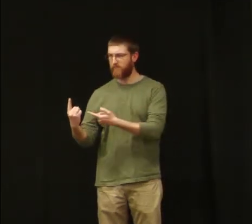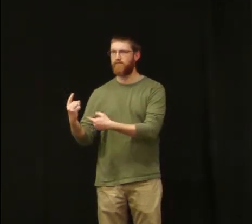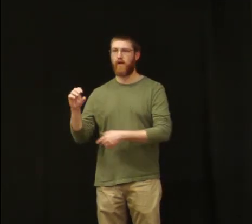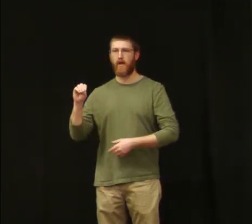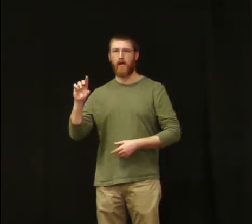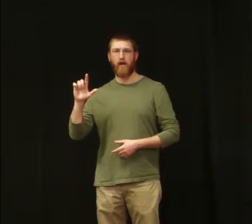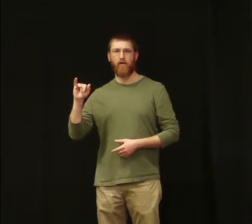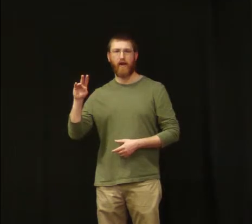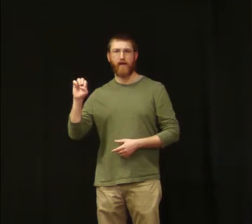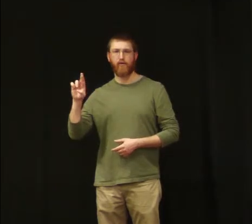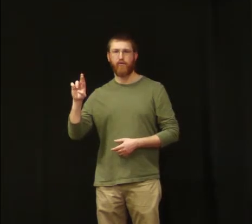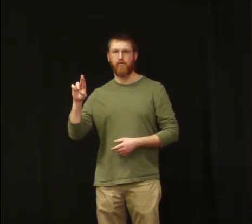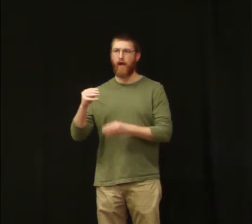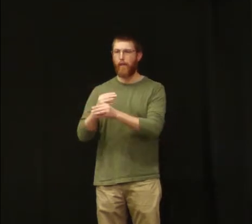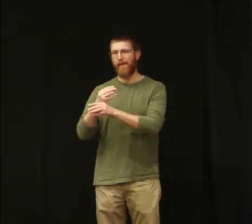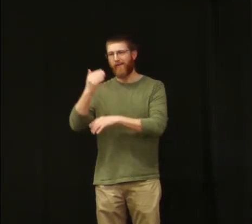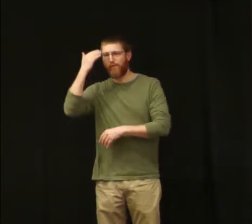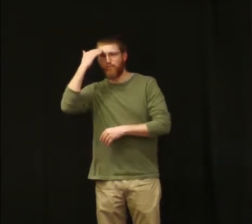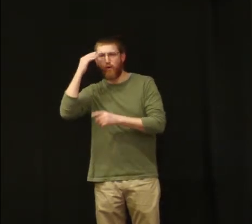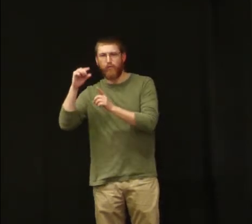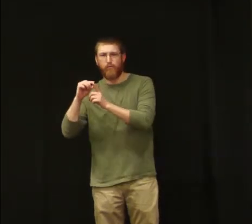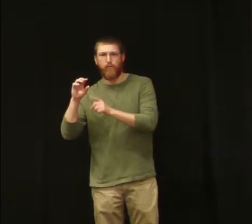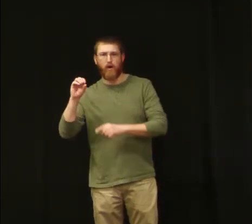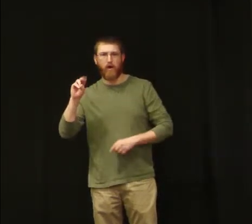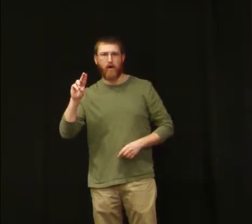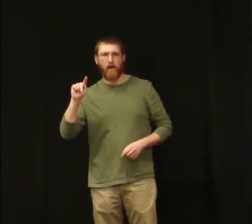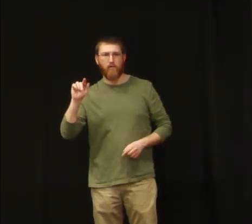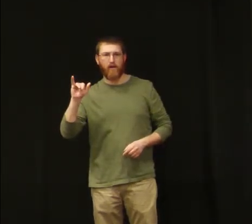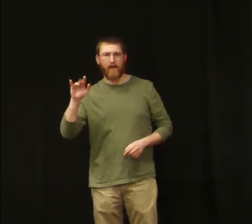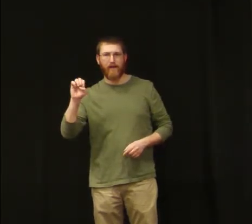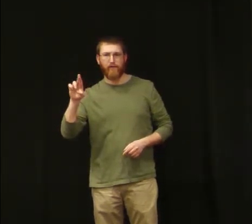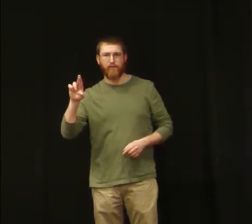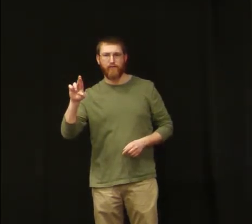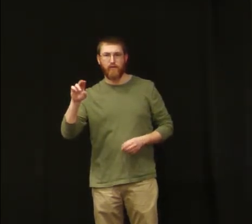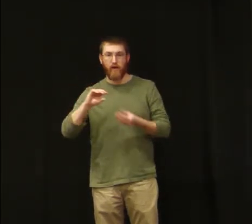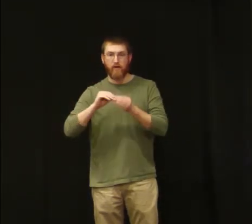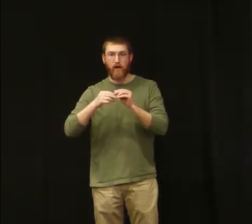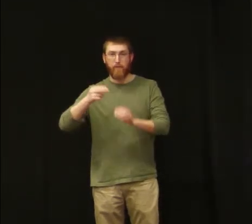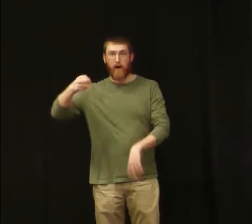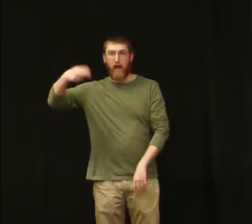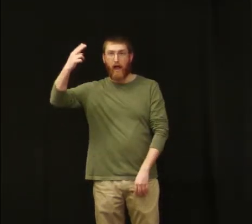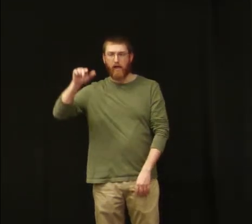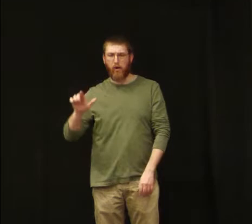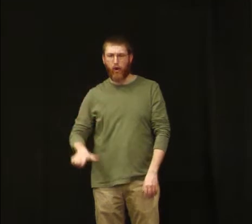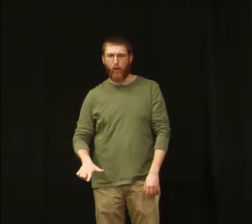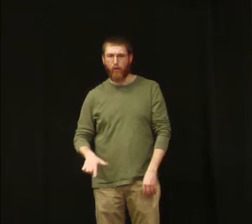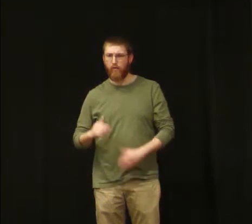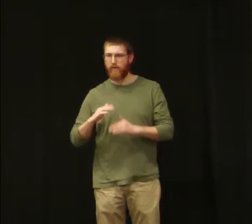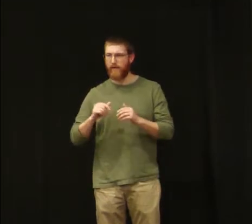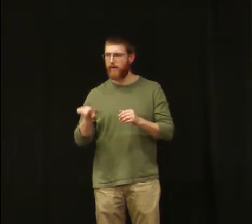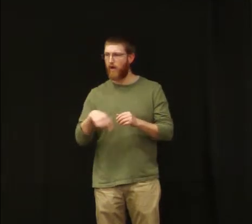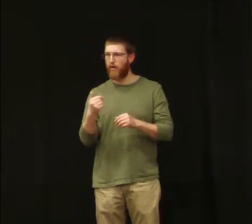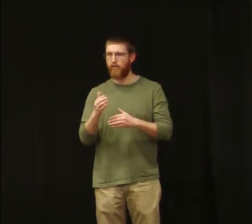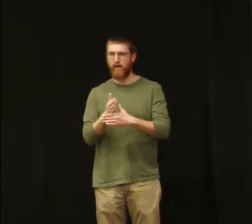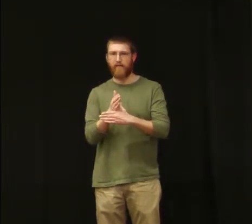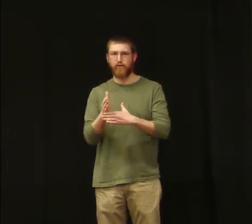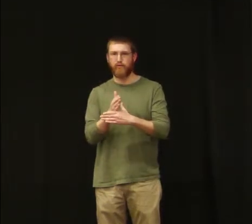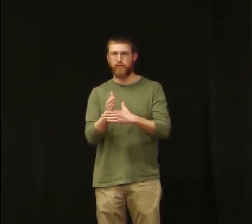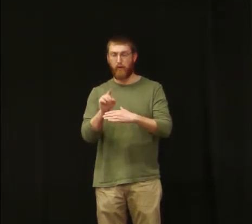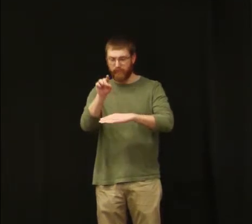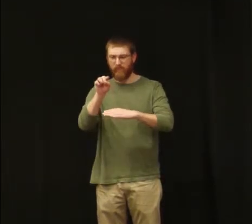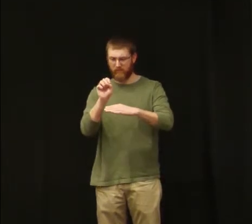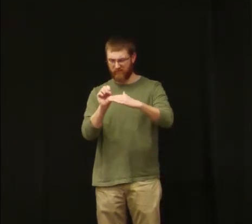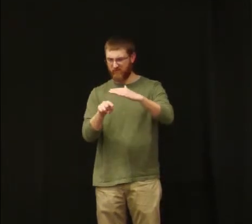people probably know what an outlier is. It's a number that's much higher or lower than the rest of the data points.